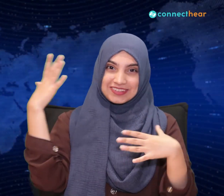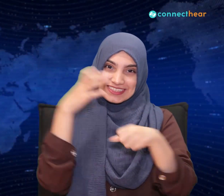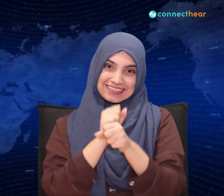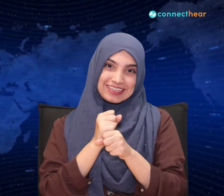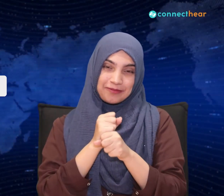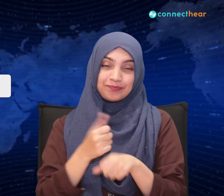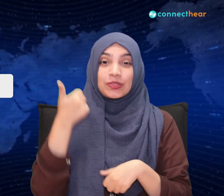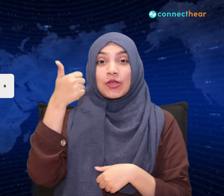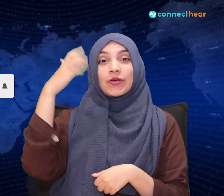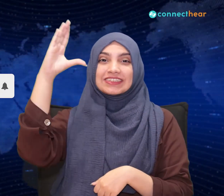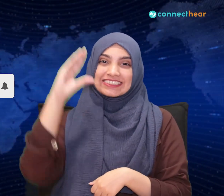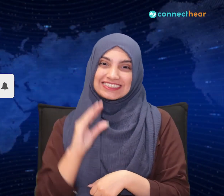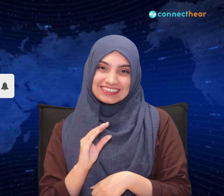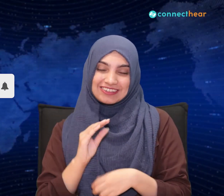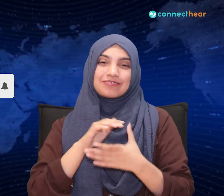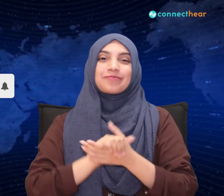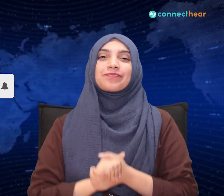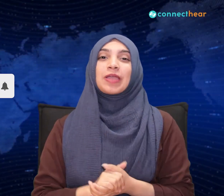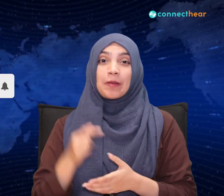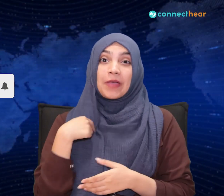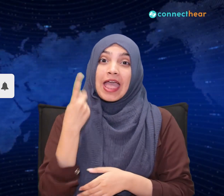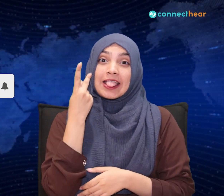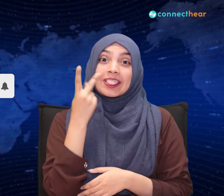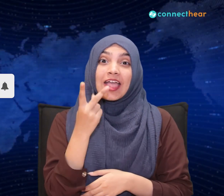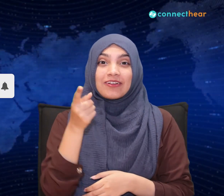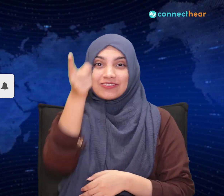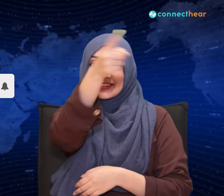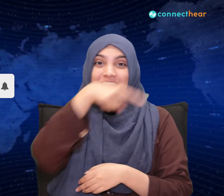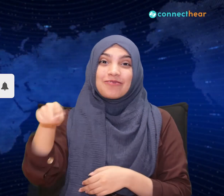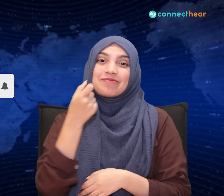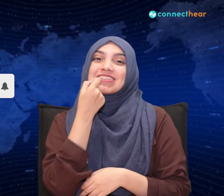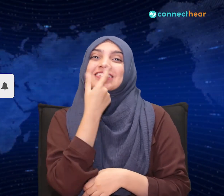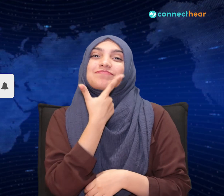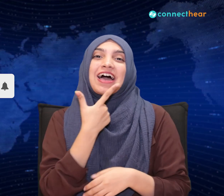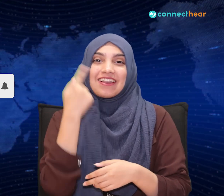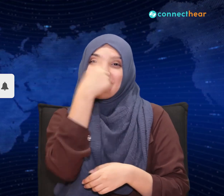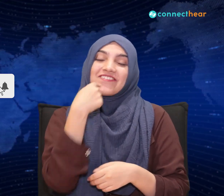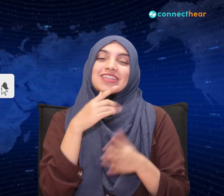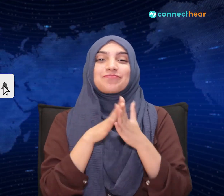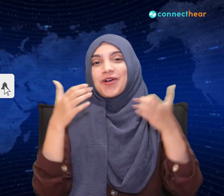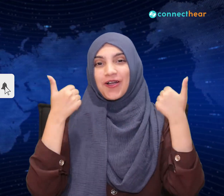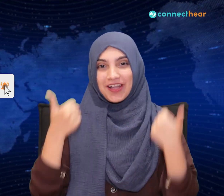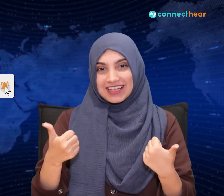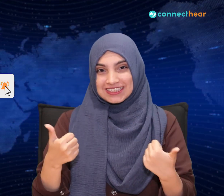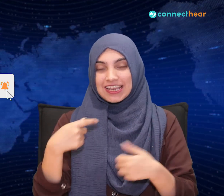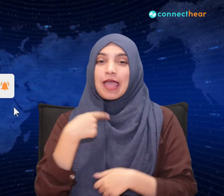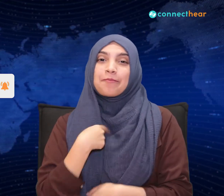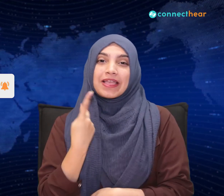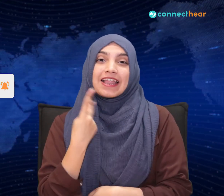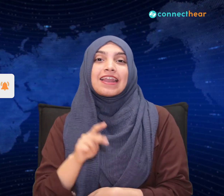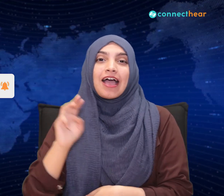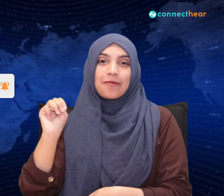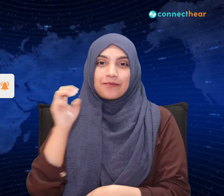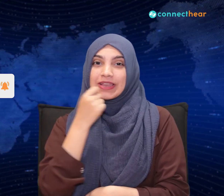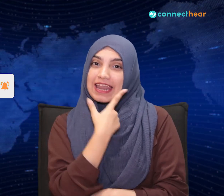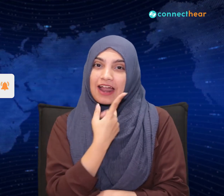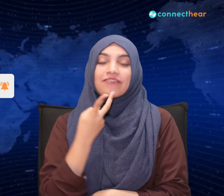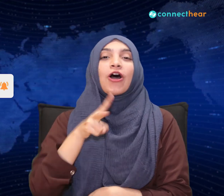Hello, everyone. Good evening. So good to see your smiling faces. This is Minerva, and these